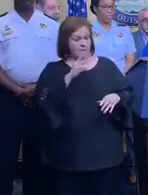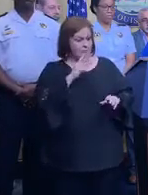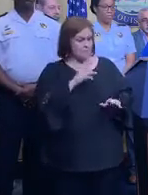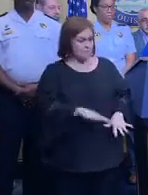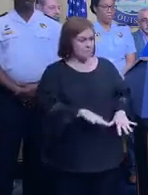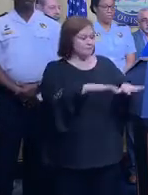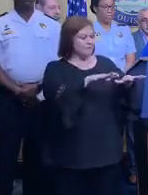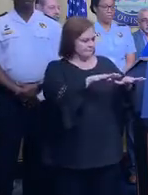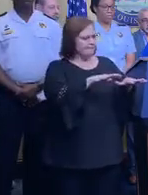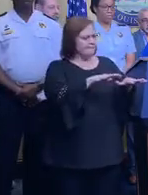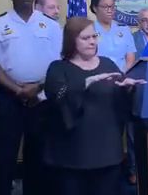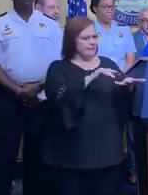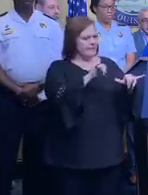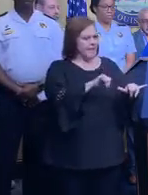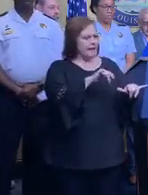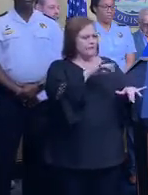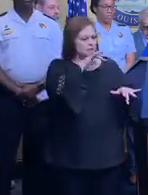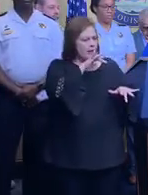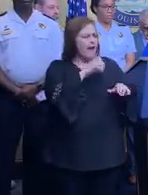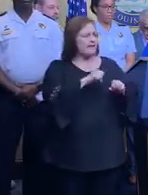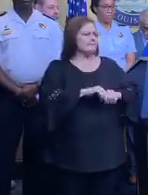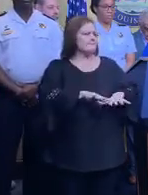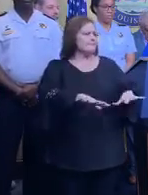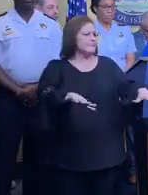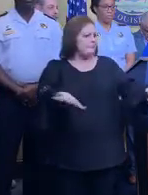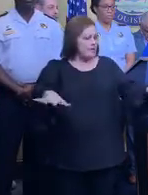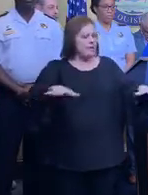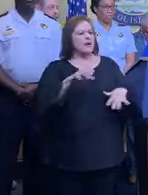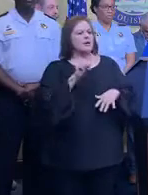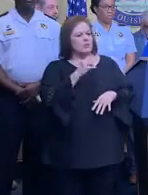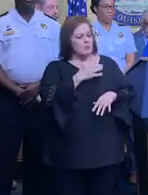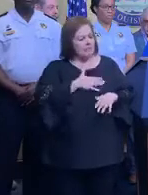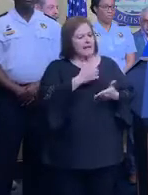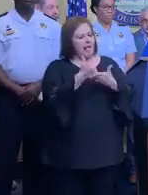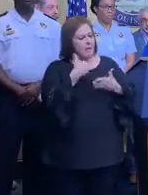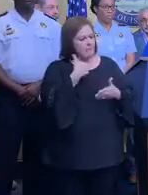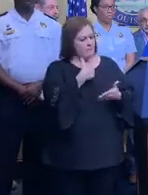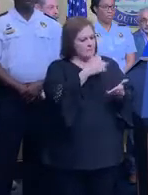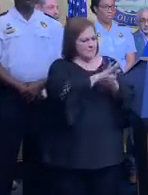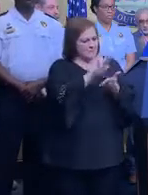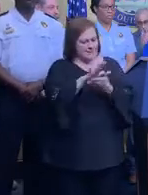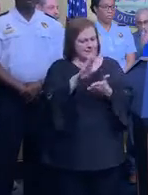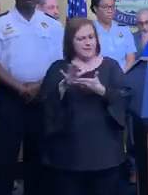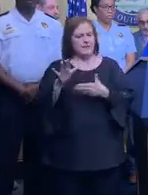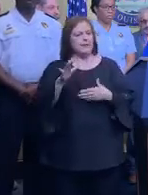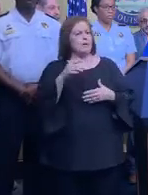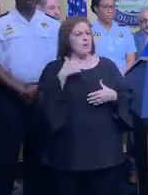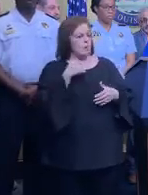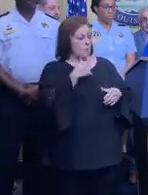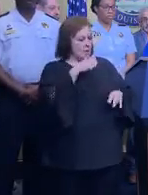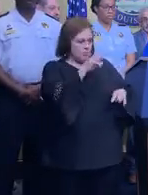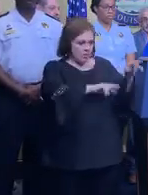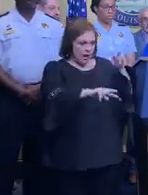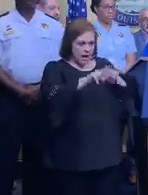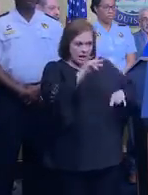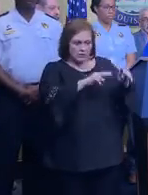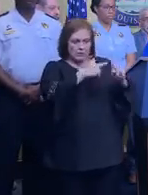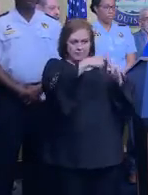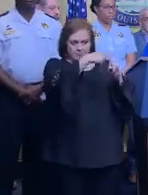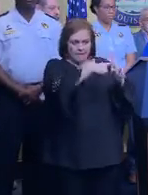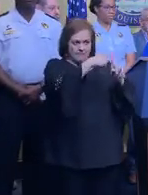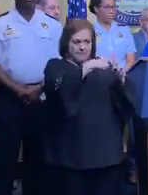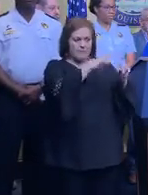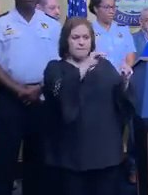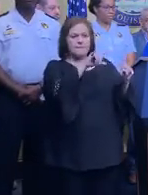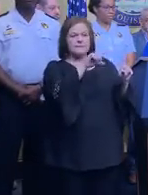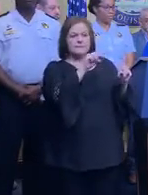residents at this time to help us remove that debris. We are monitoring levels of the Mississippi